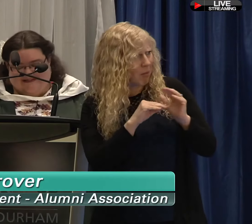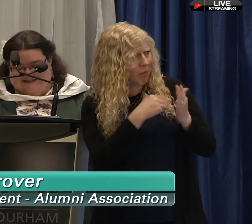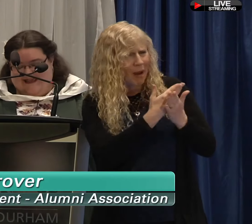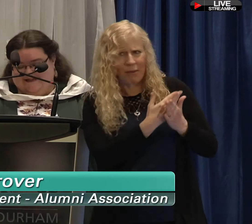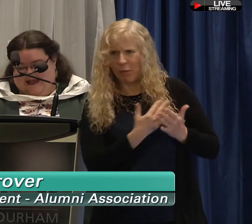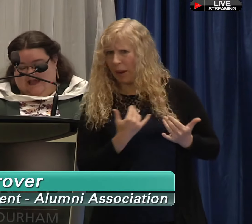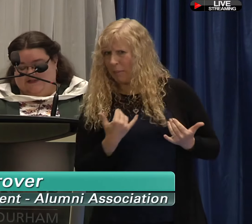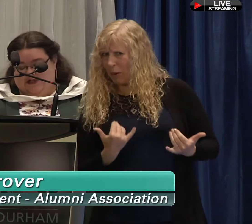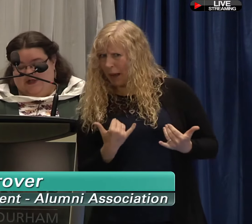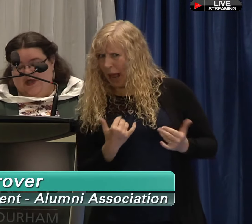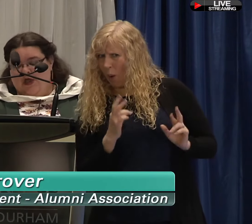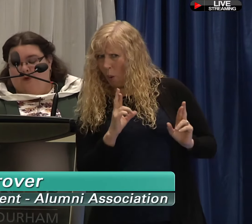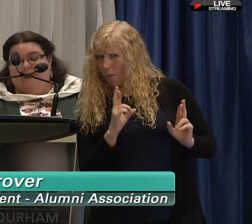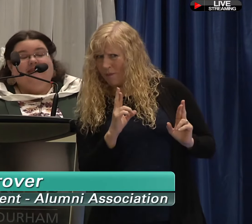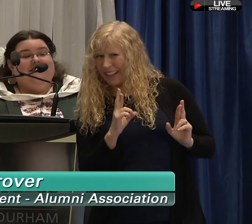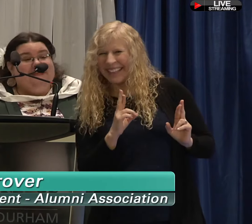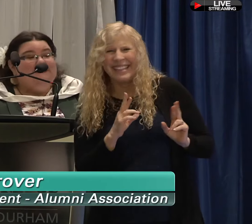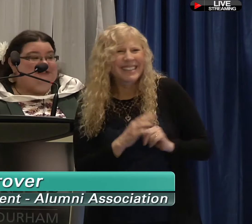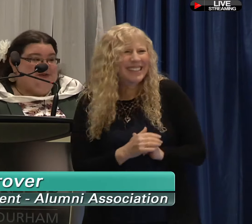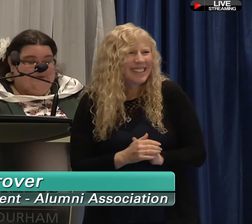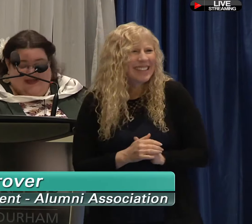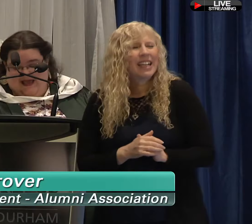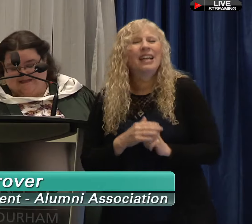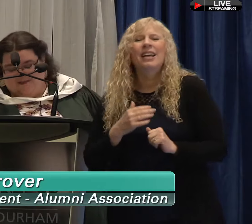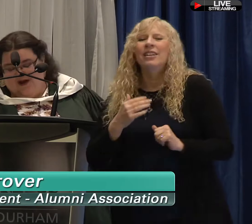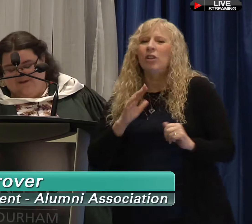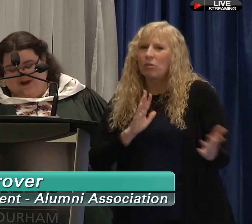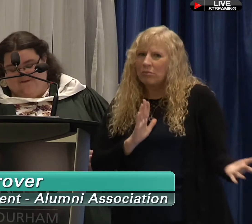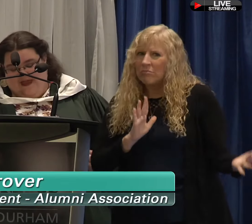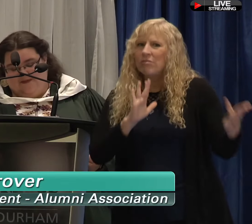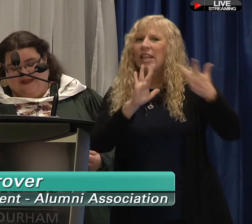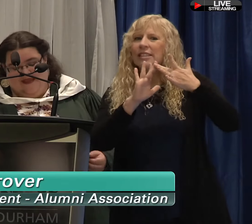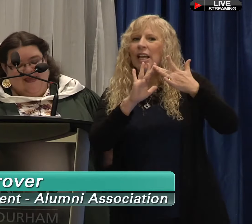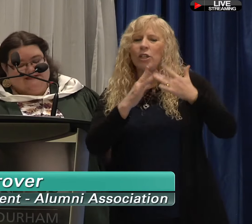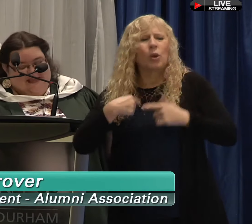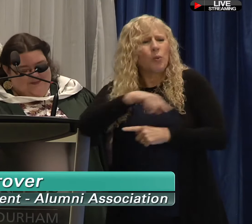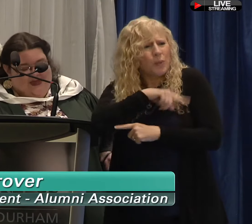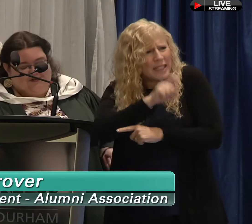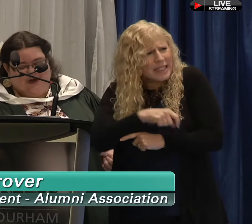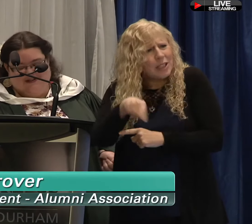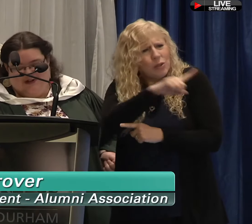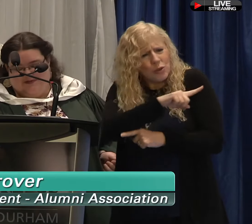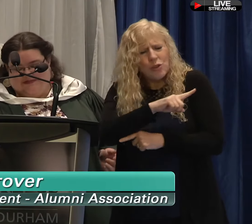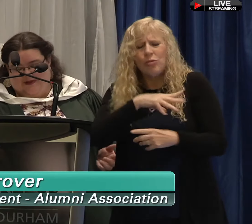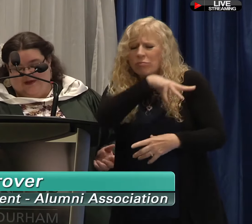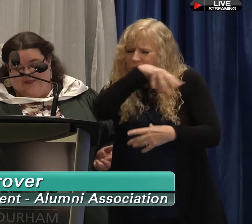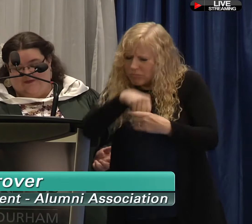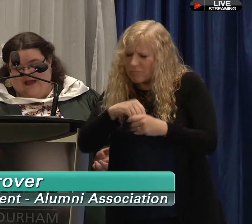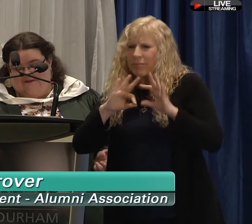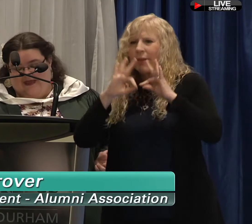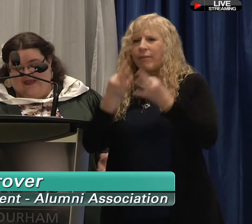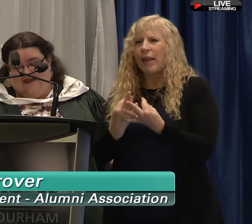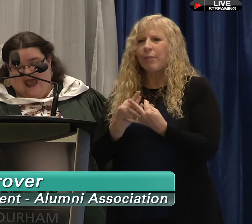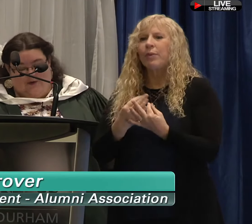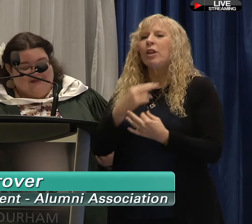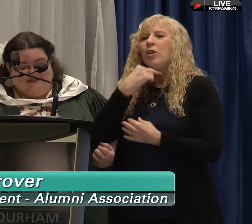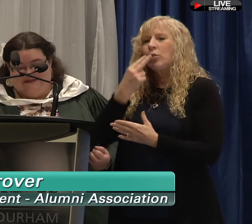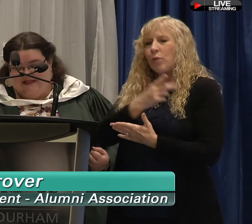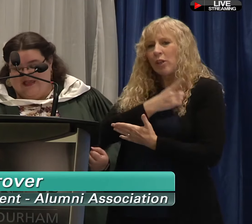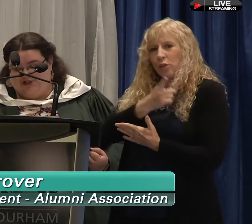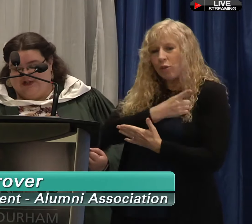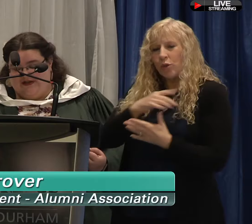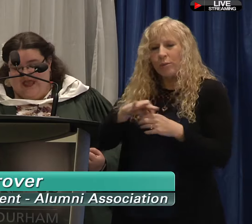so you can stay in touch. We need you as a part of our family to keep that Trent Durham spirit thriving in